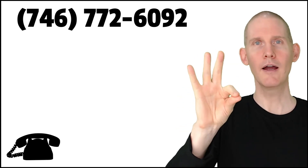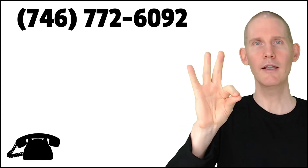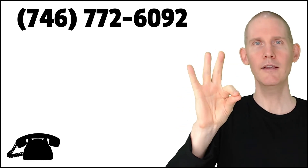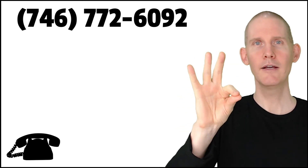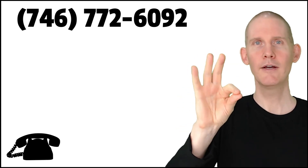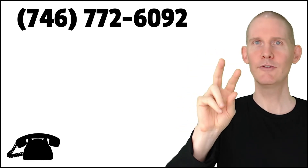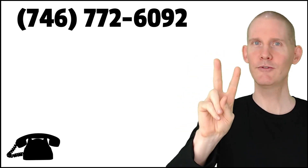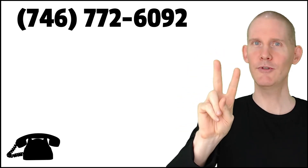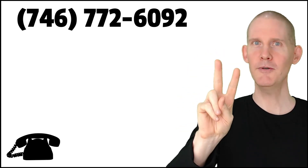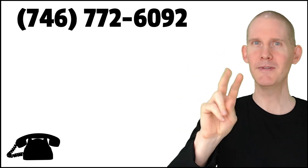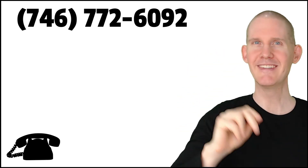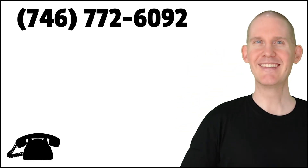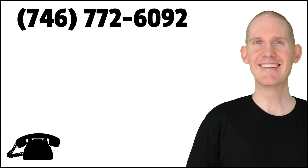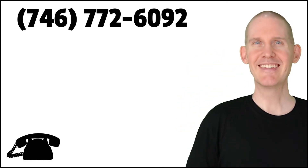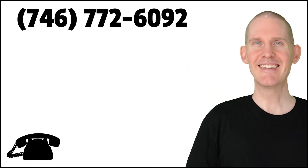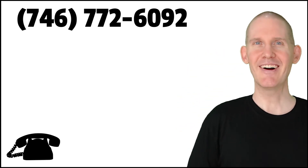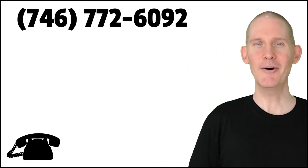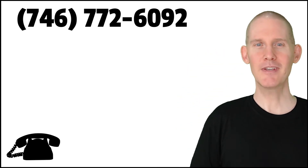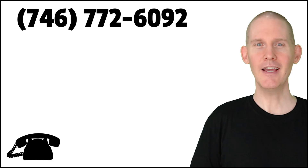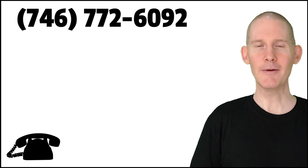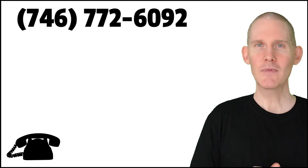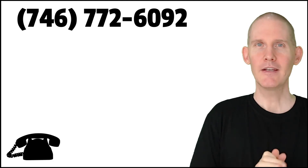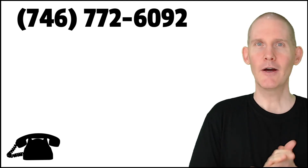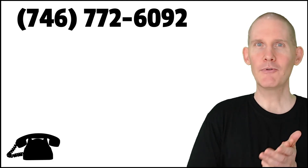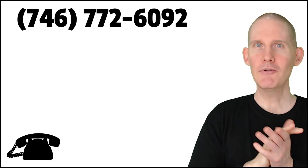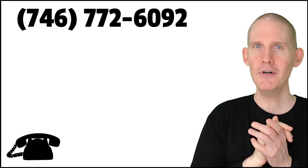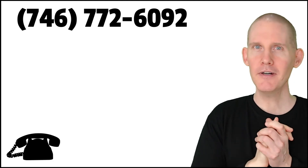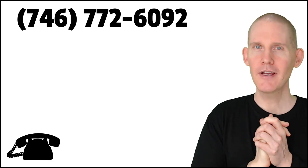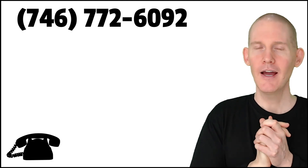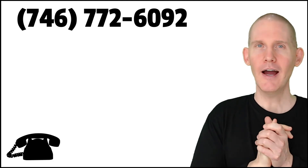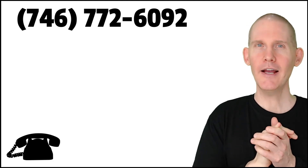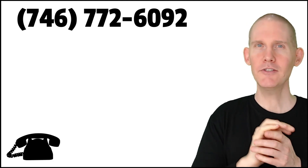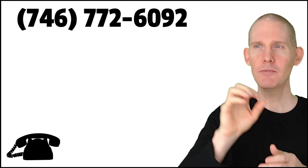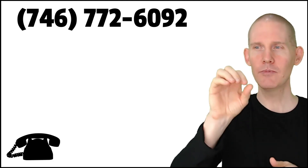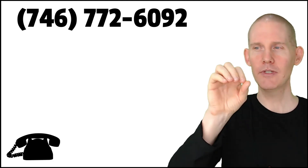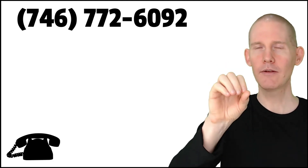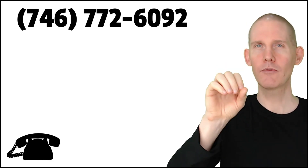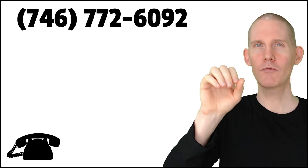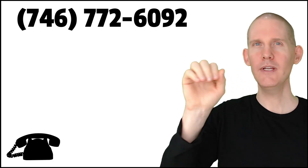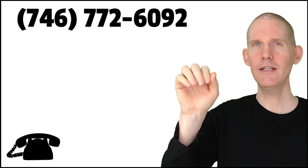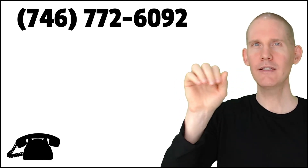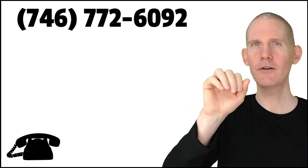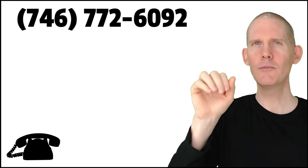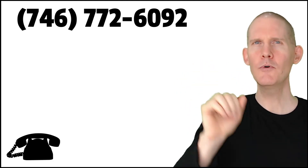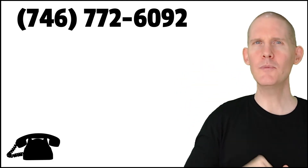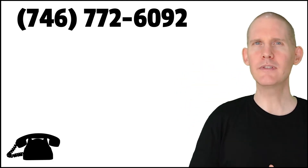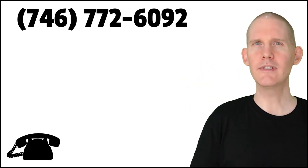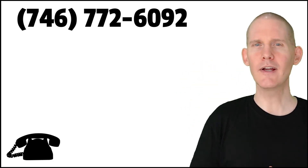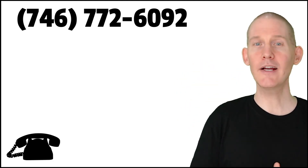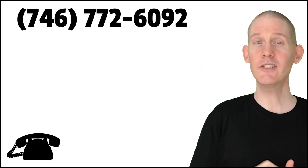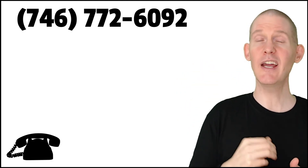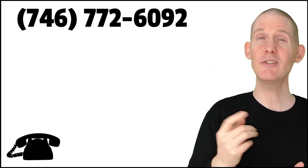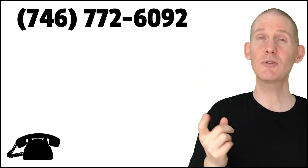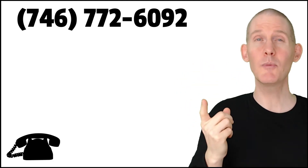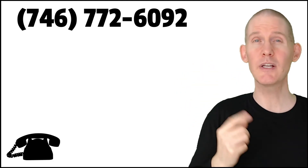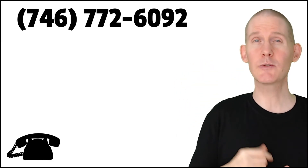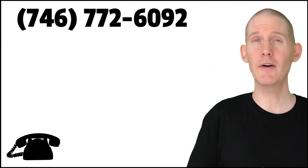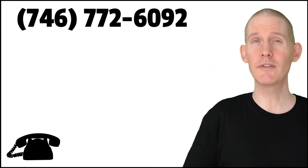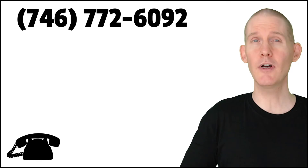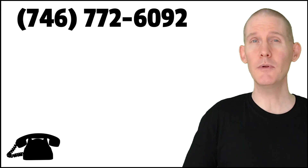9, 2. Okay, now if you look, I actually did 3 little movements in there. Actually an extra one because we have a double